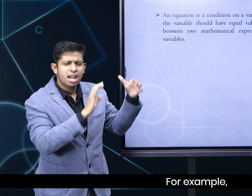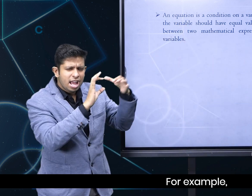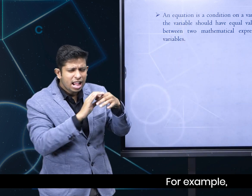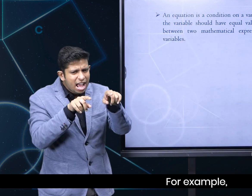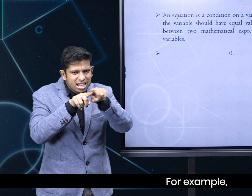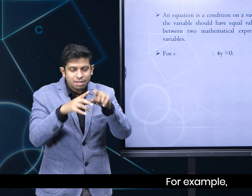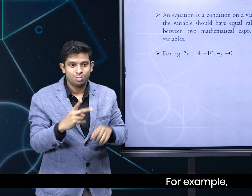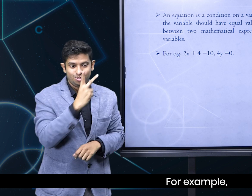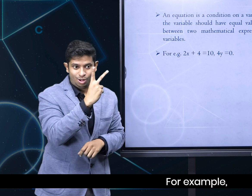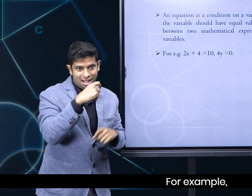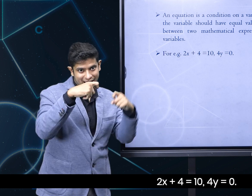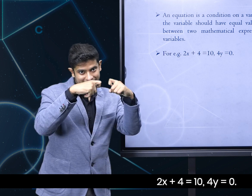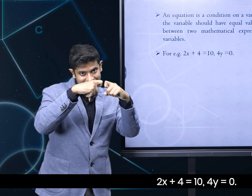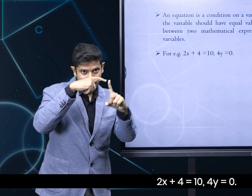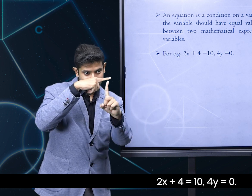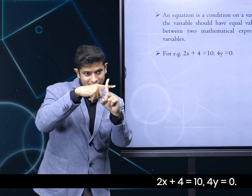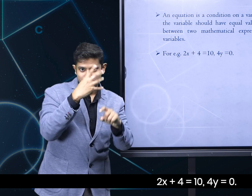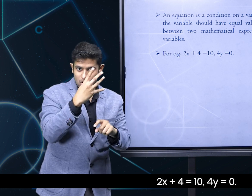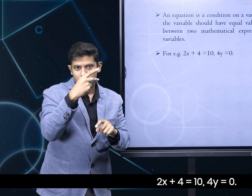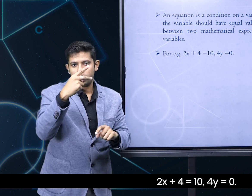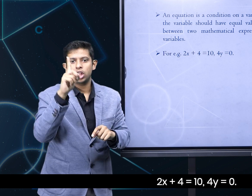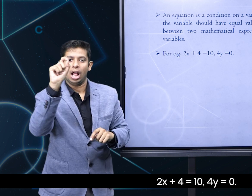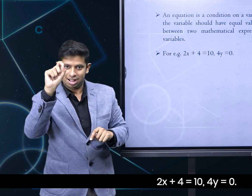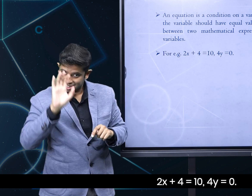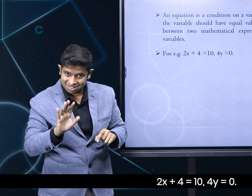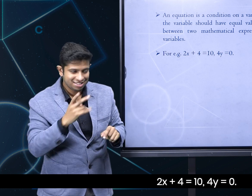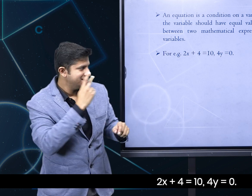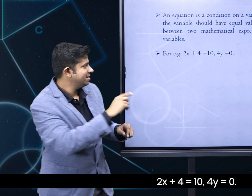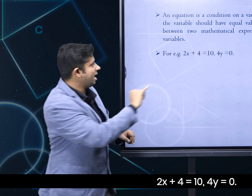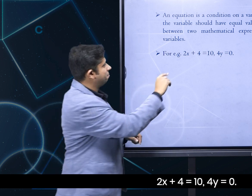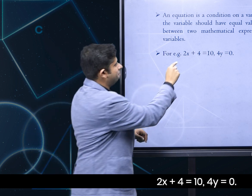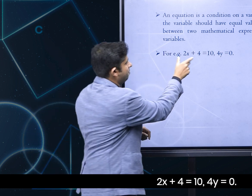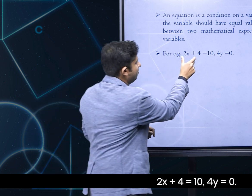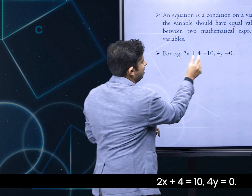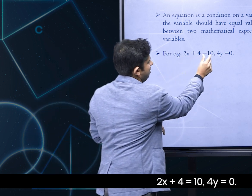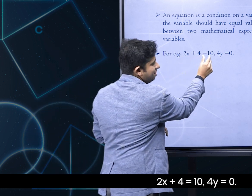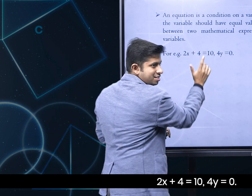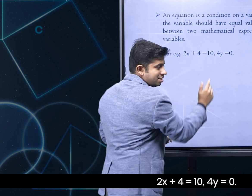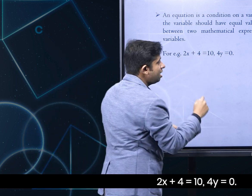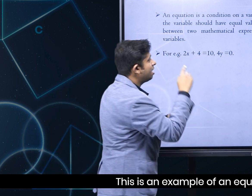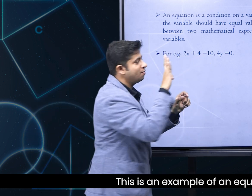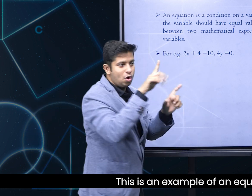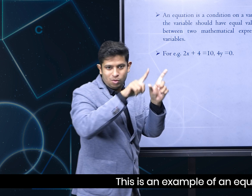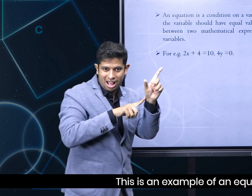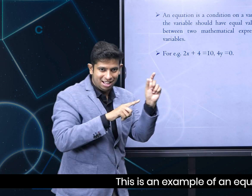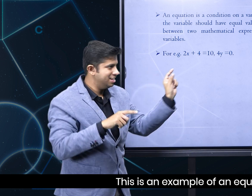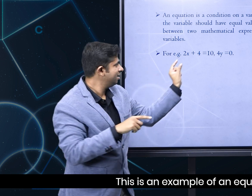For example, 2x plus 4 is equal to 10, 4y equals to 0. This is an example of